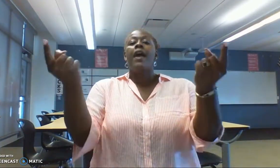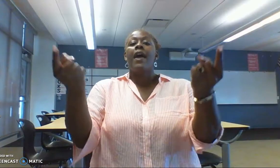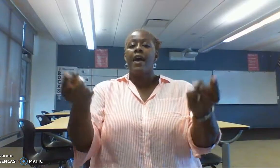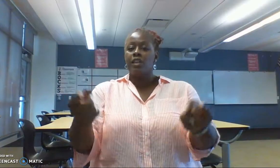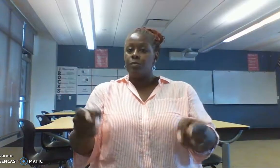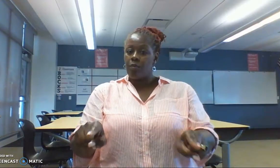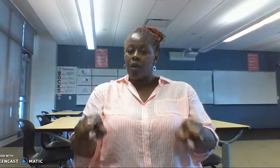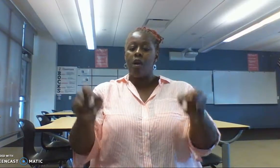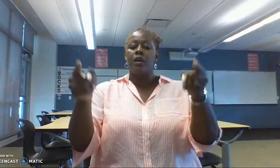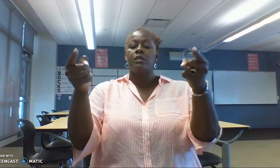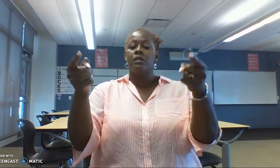has brought